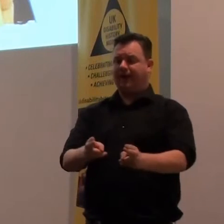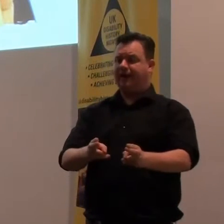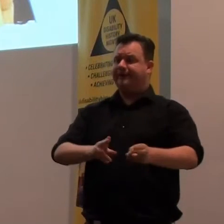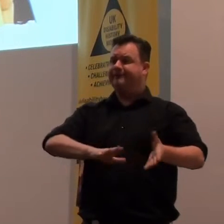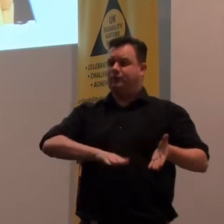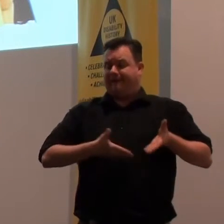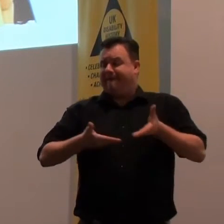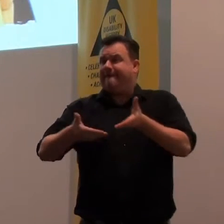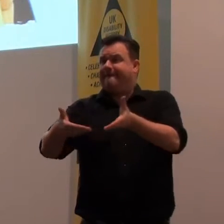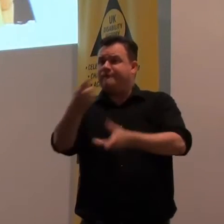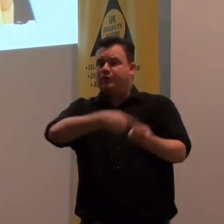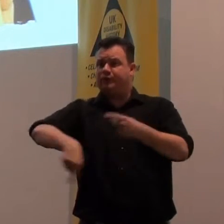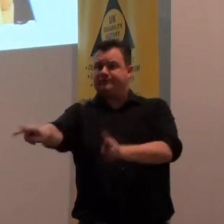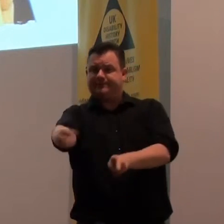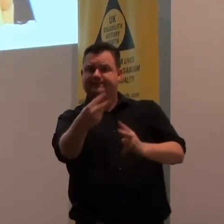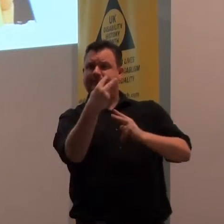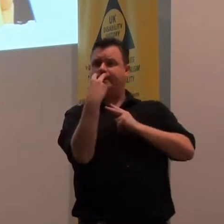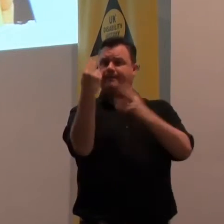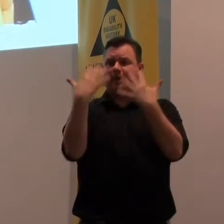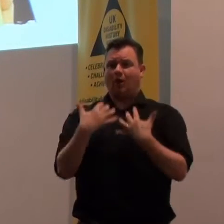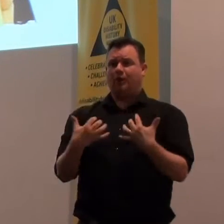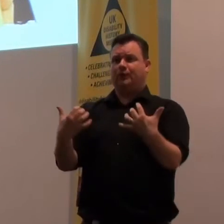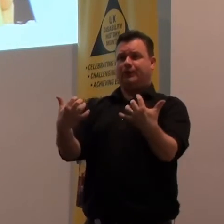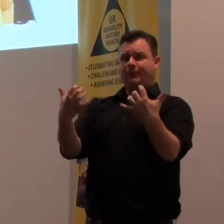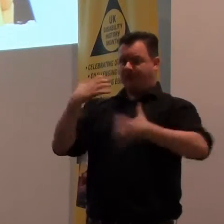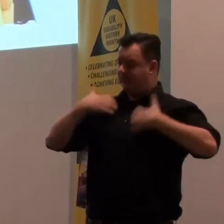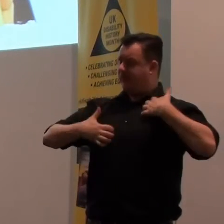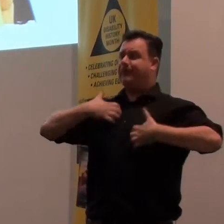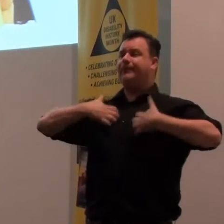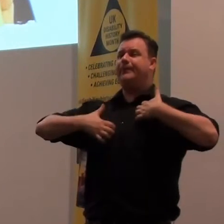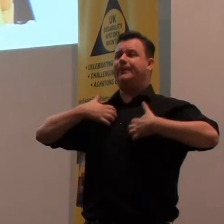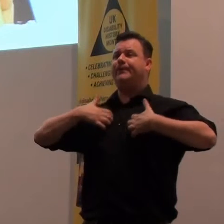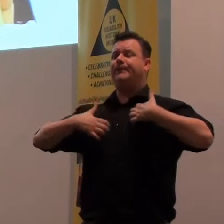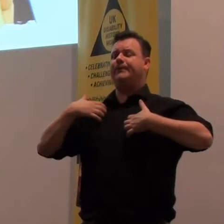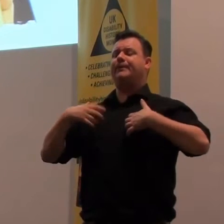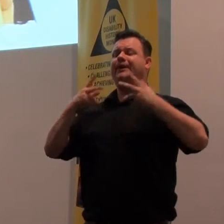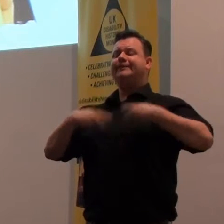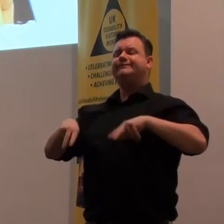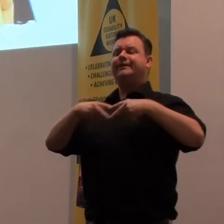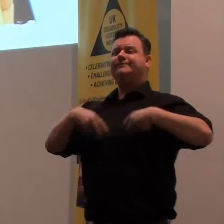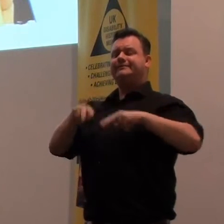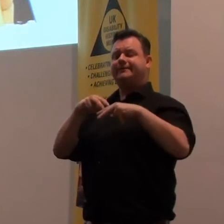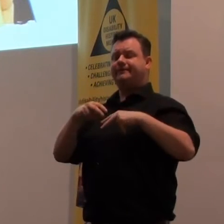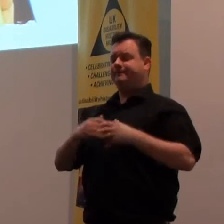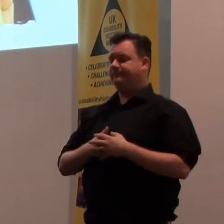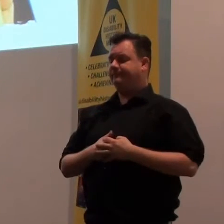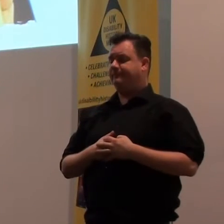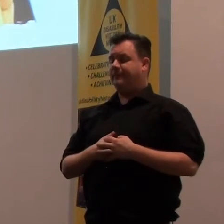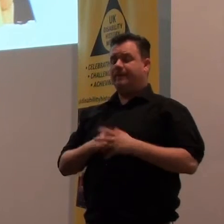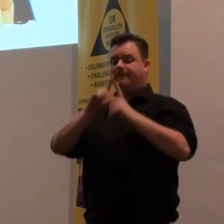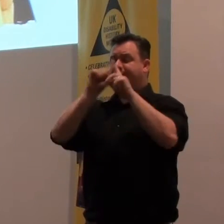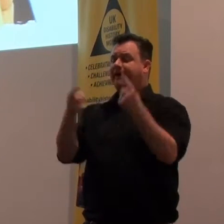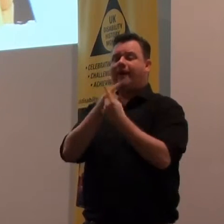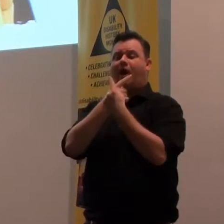see, my audience delighted, I imagined, in the startling dancing me. But they could